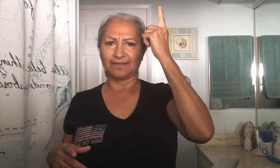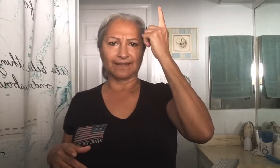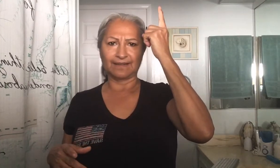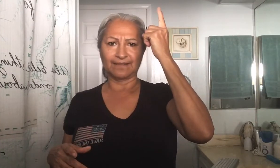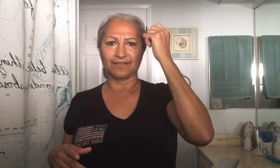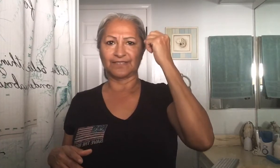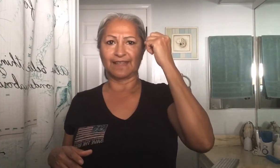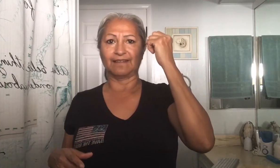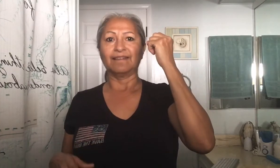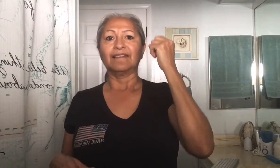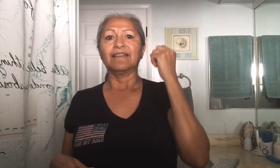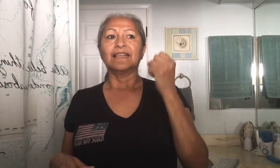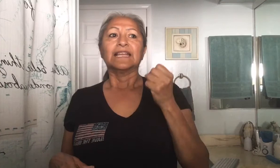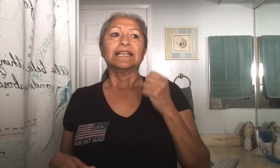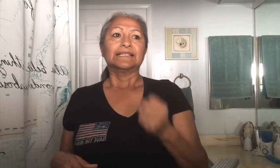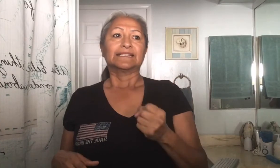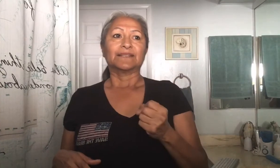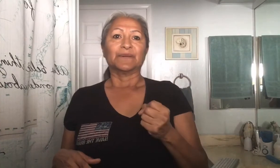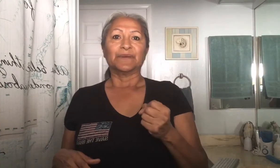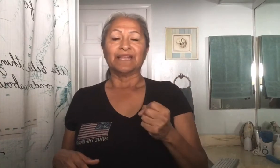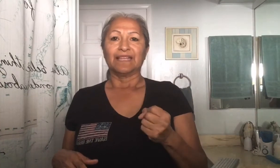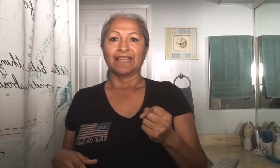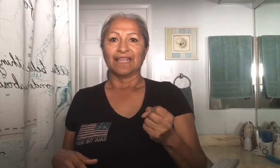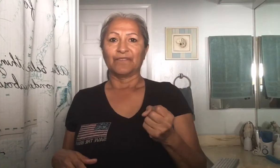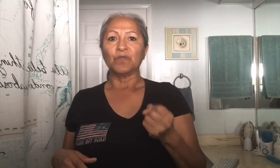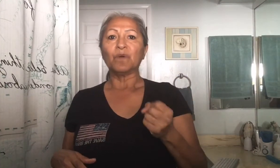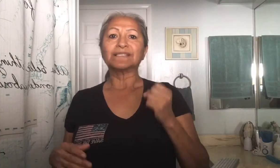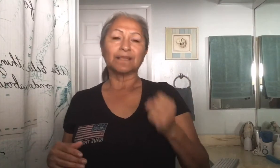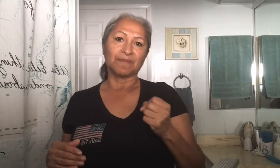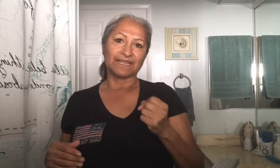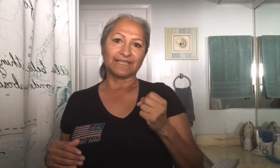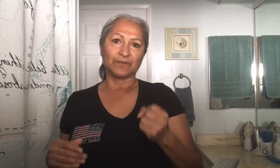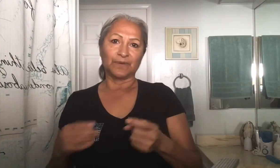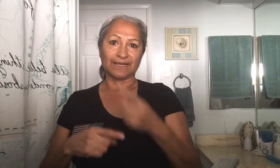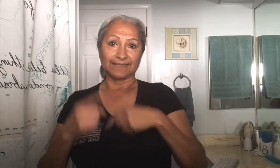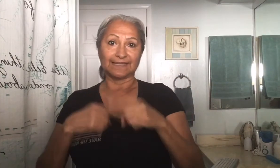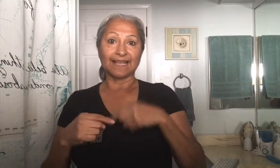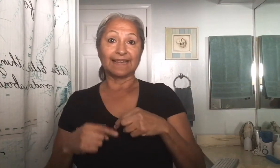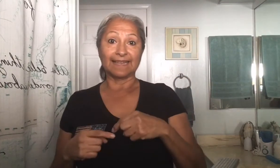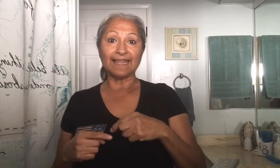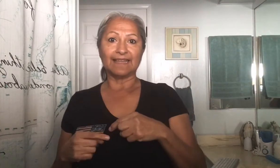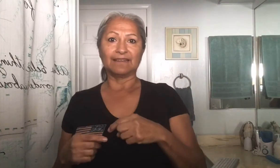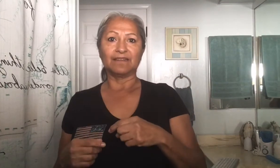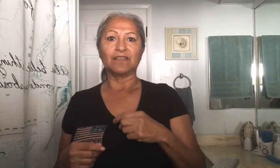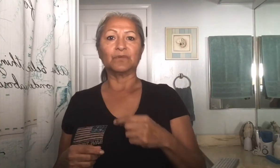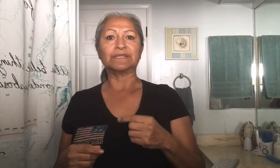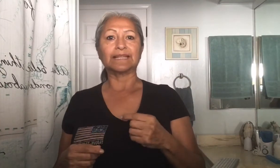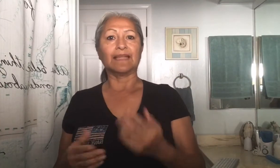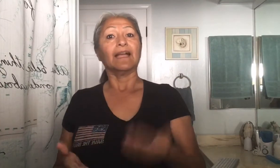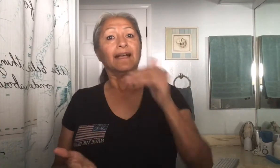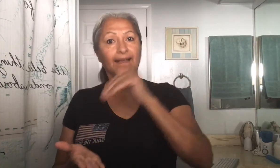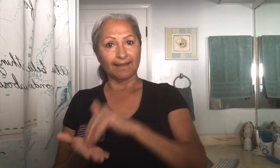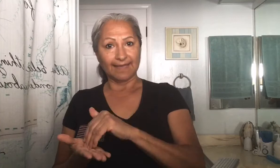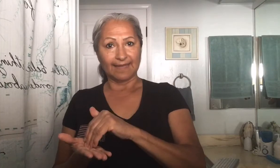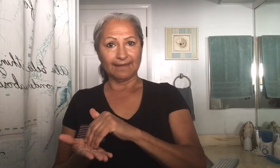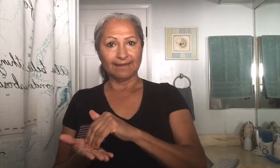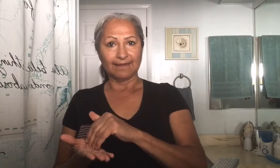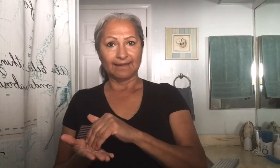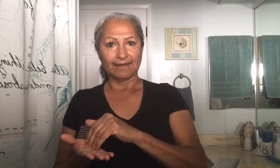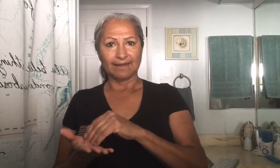don't understand. So if you want somebody to sign again, you would say again,